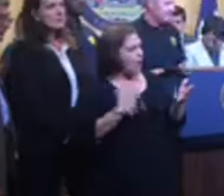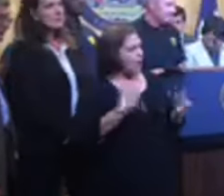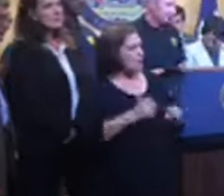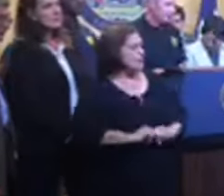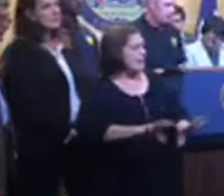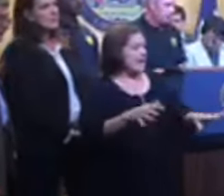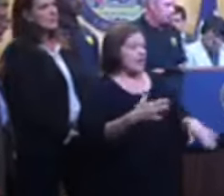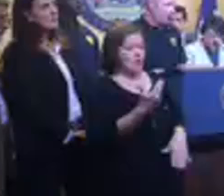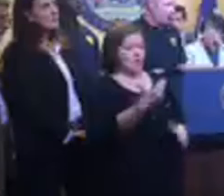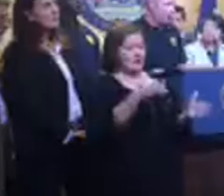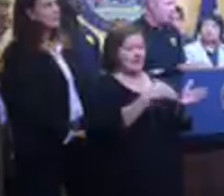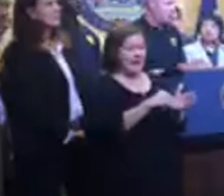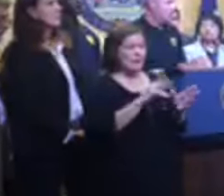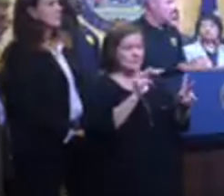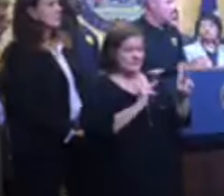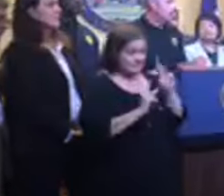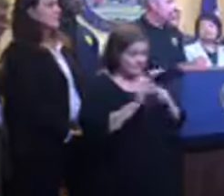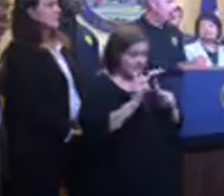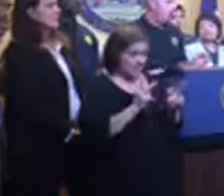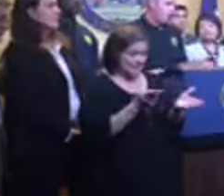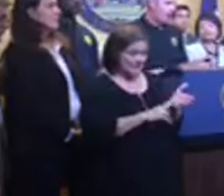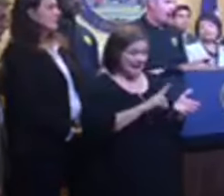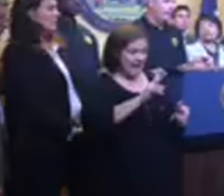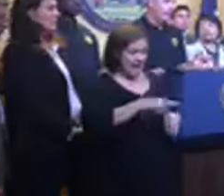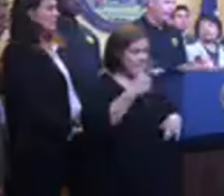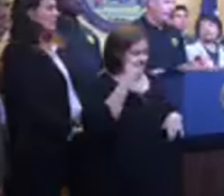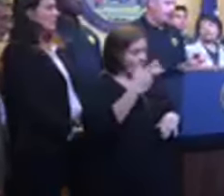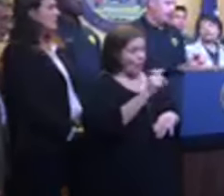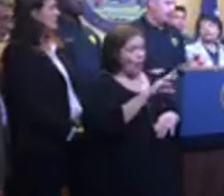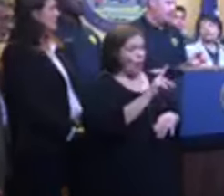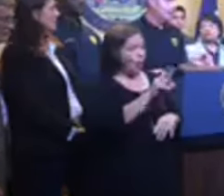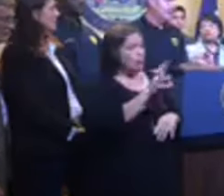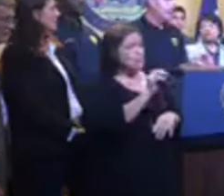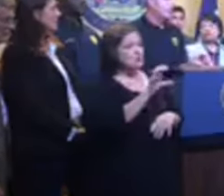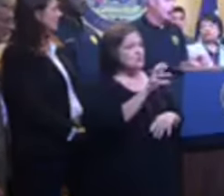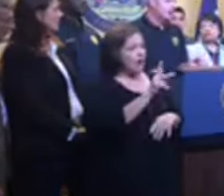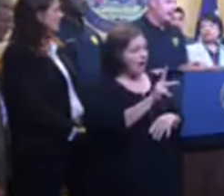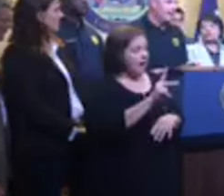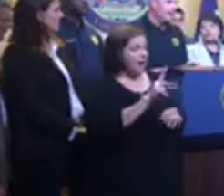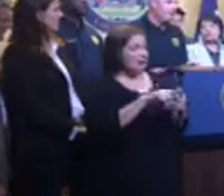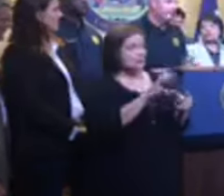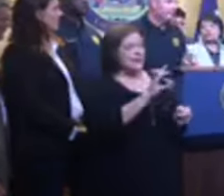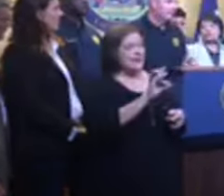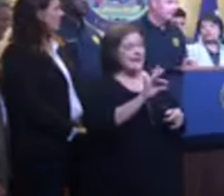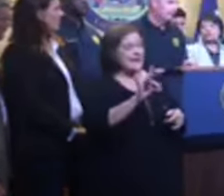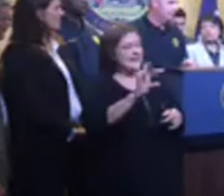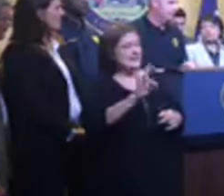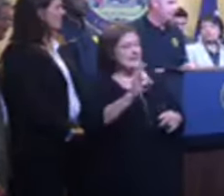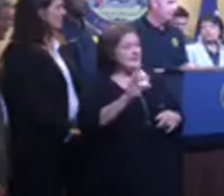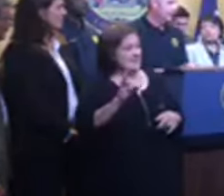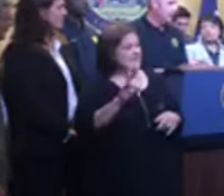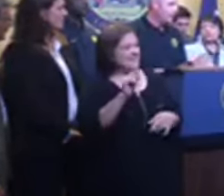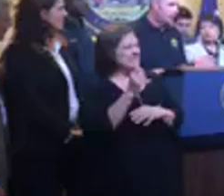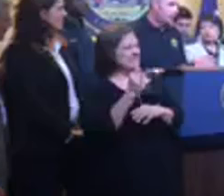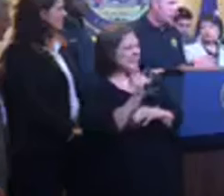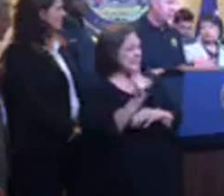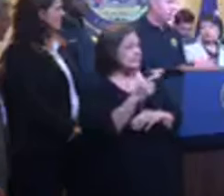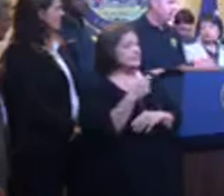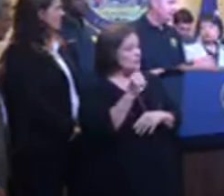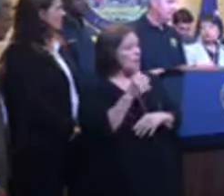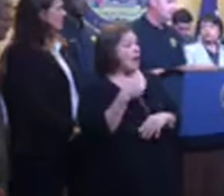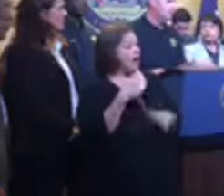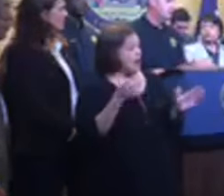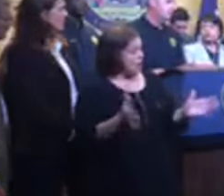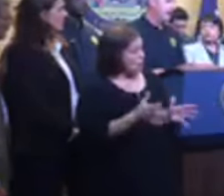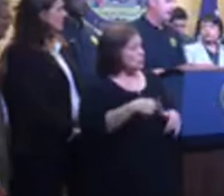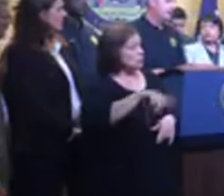had 13,000 people sign up for Hard Rock texting Hard Rock to 888-777, and I would encourage people